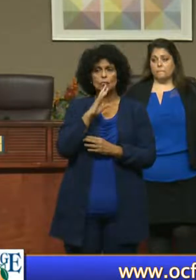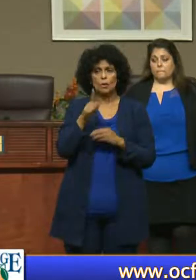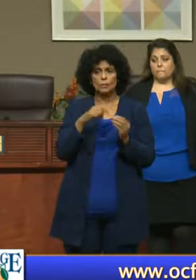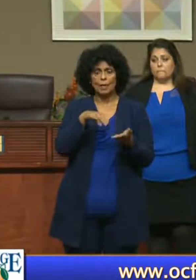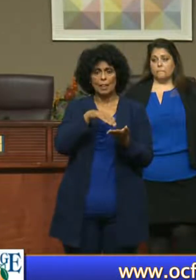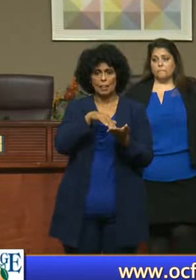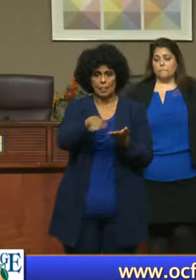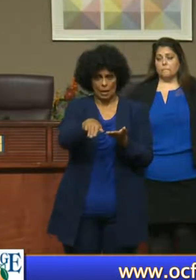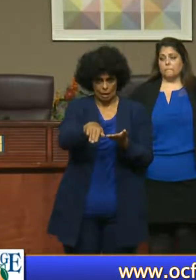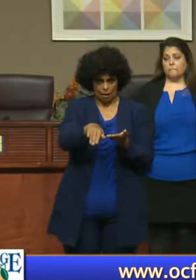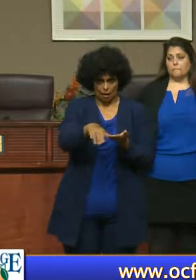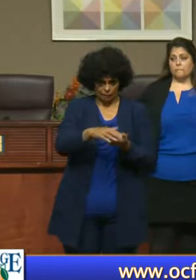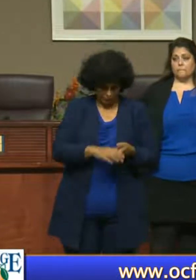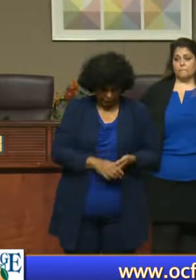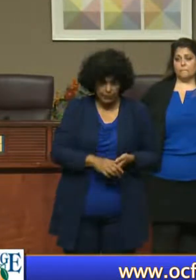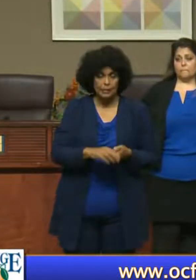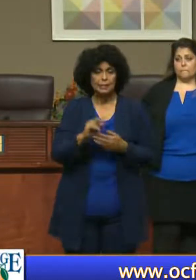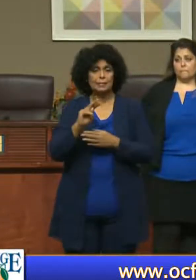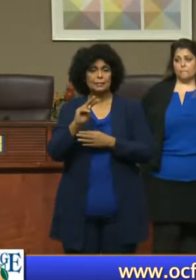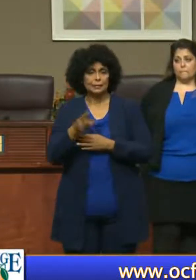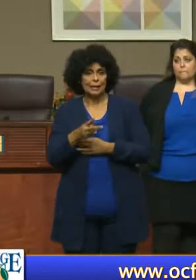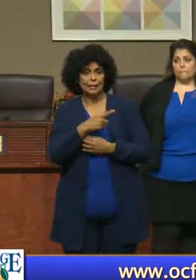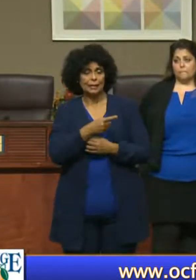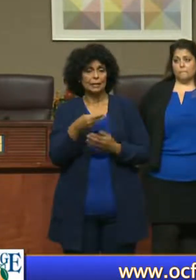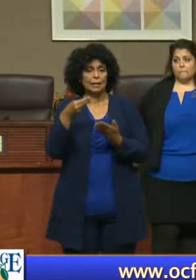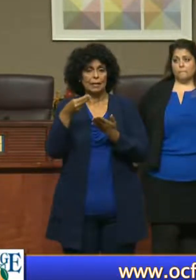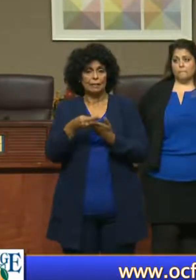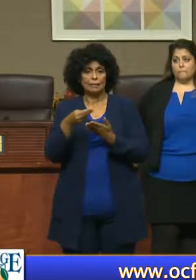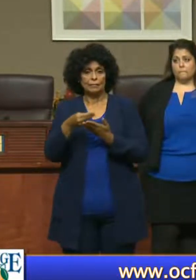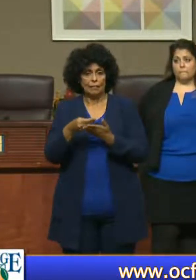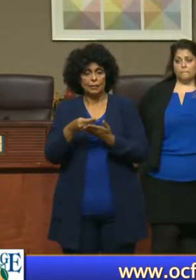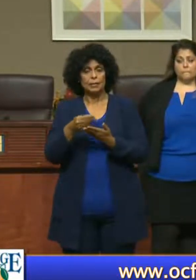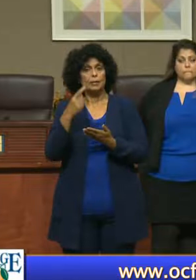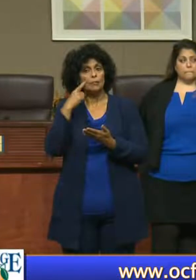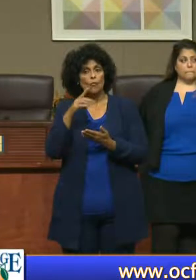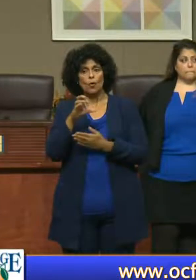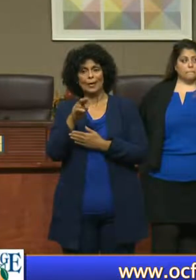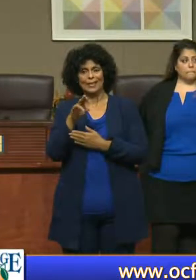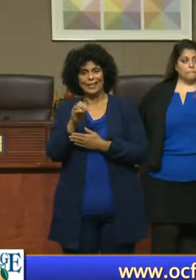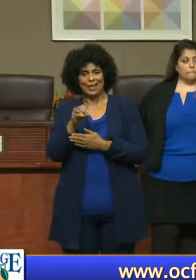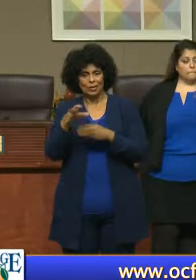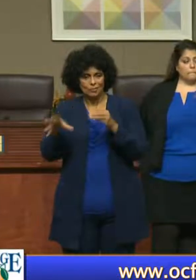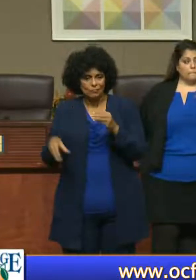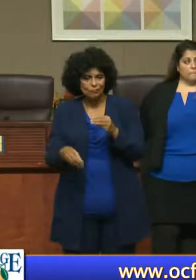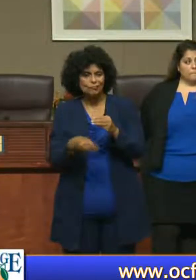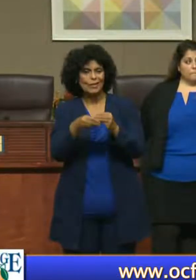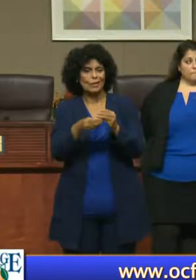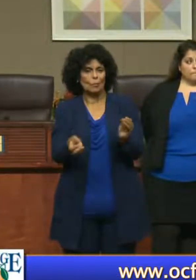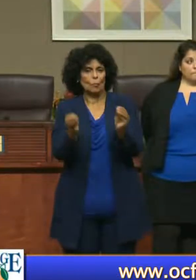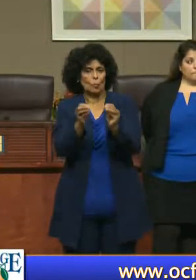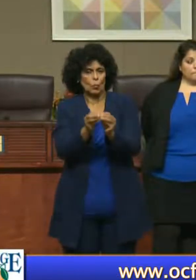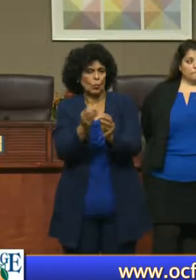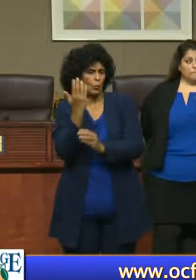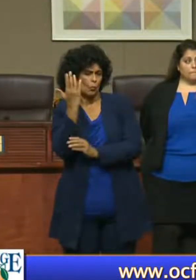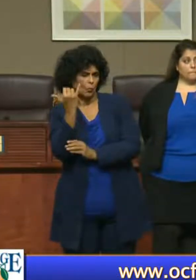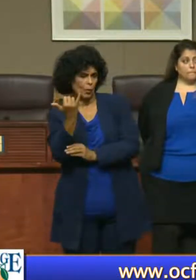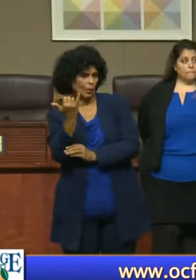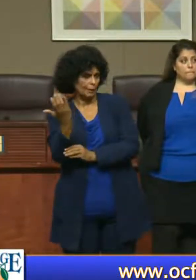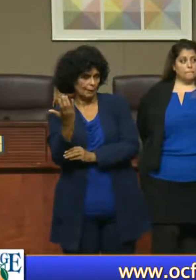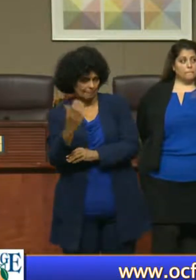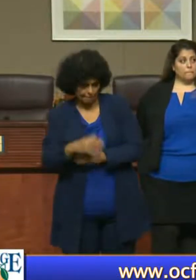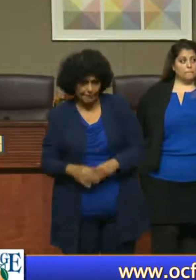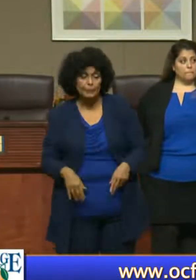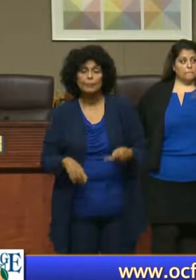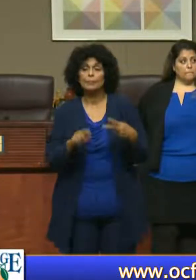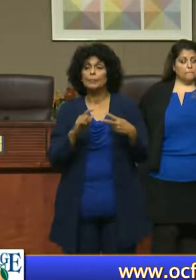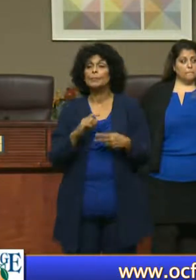also speak to why you are expanding the funding for the CARES Act to more businesses? We have an adequate